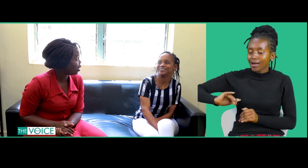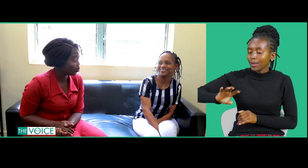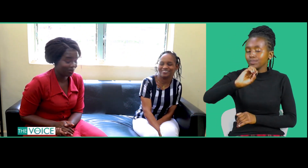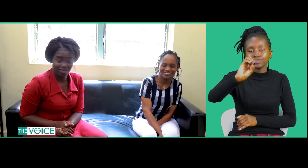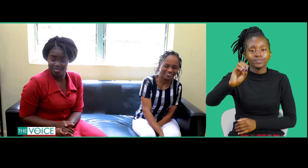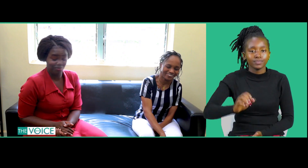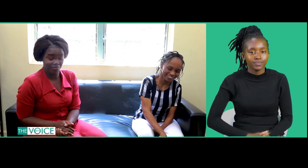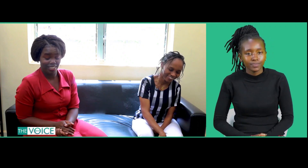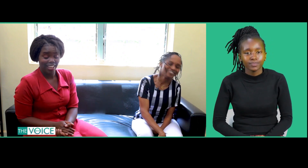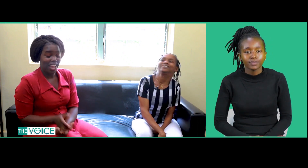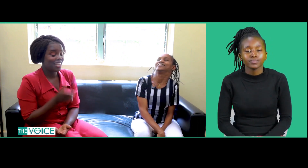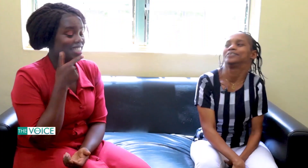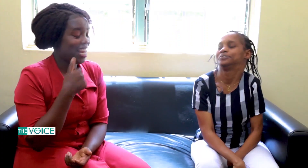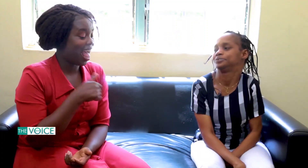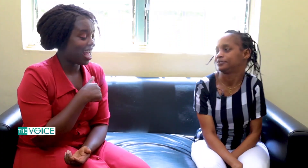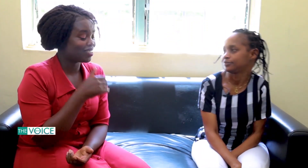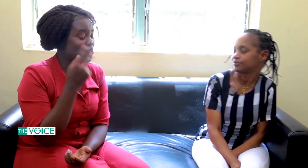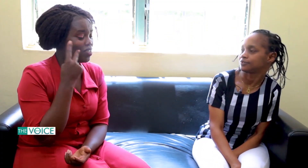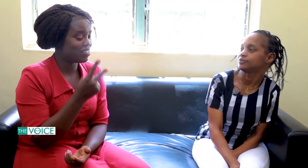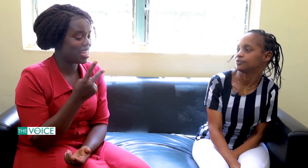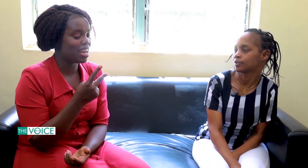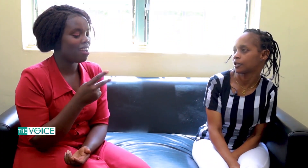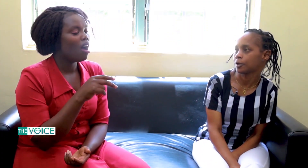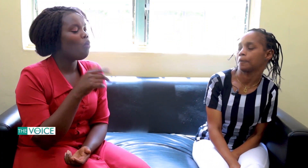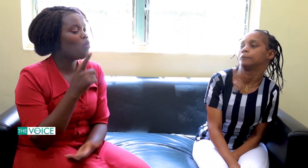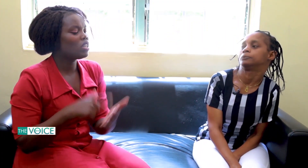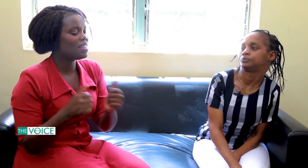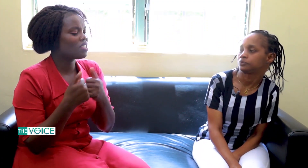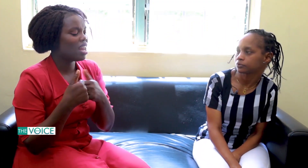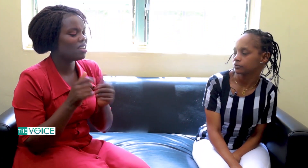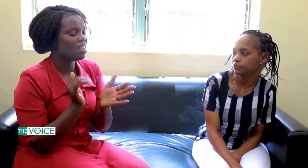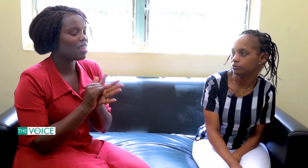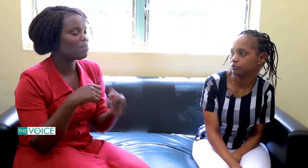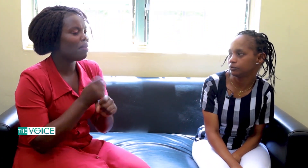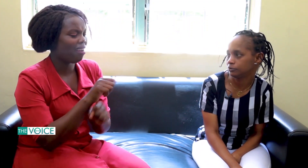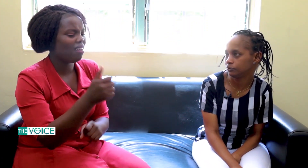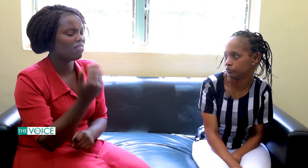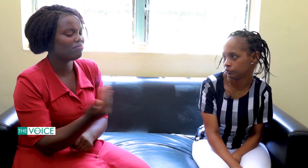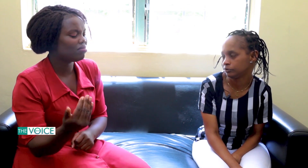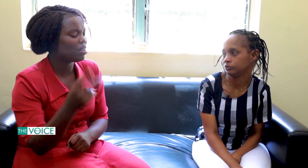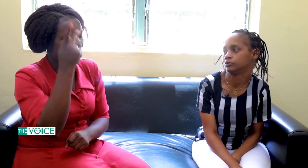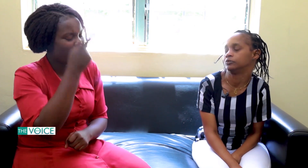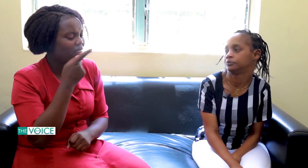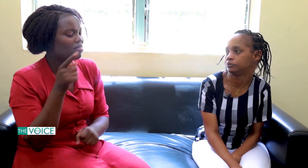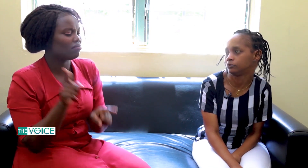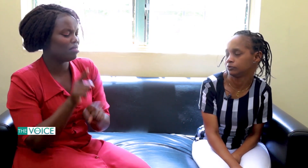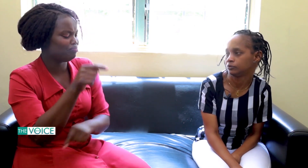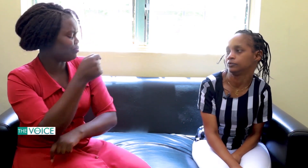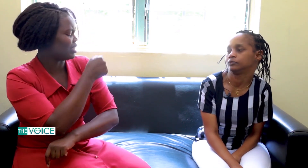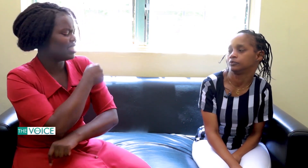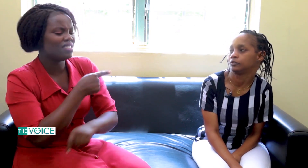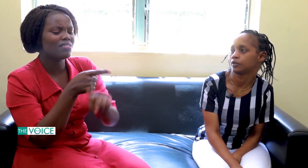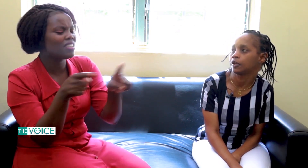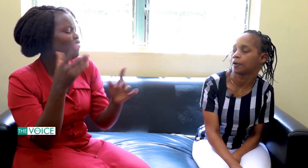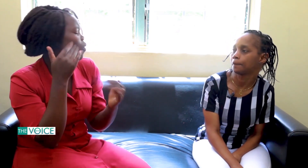Yeah. Wow. And tell us, have you seen what is the challenges that makes children?